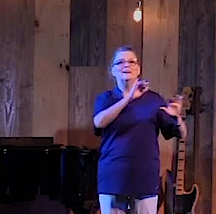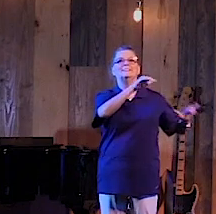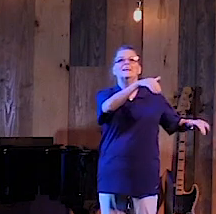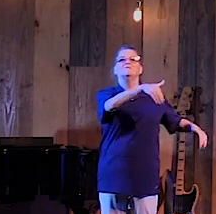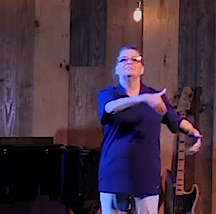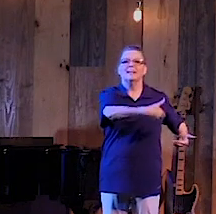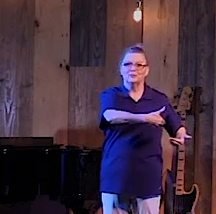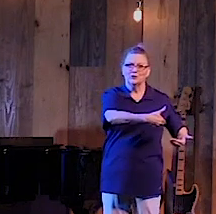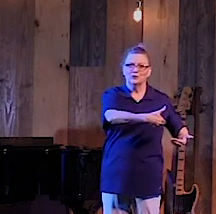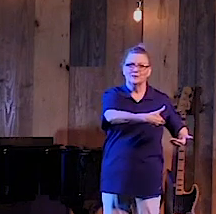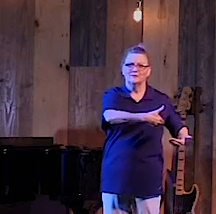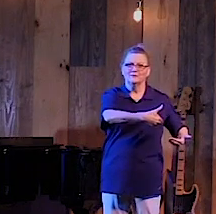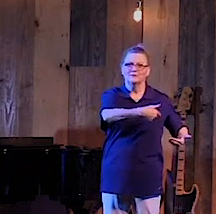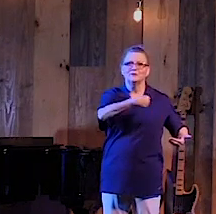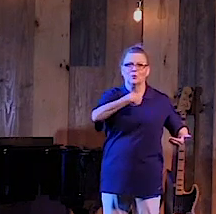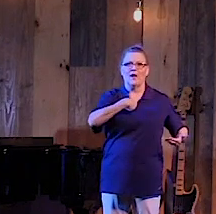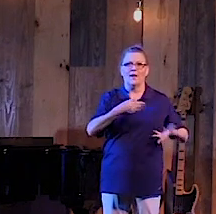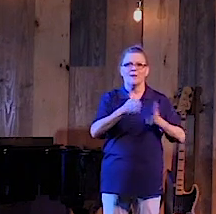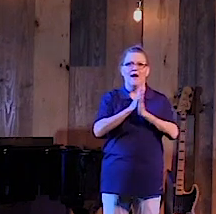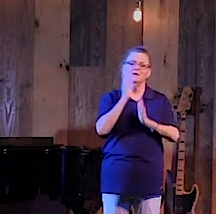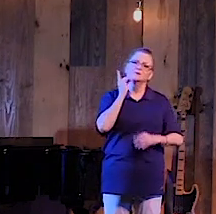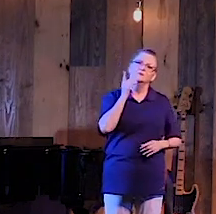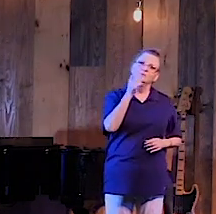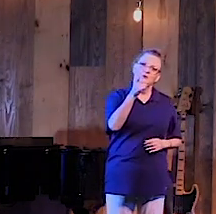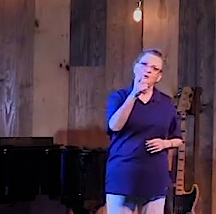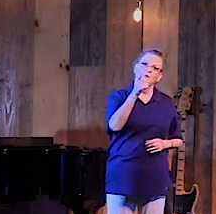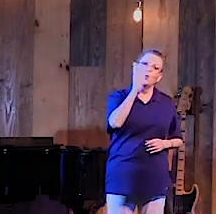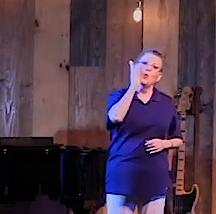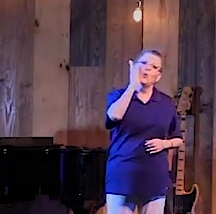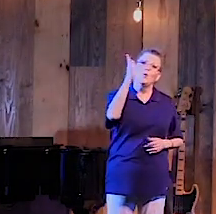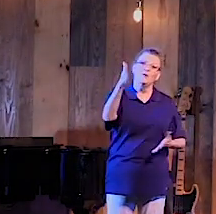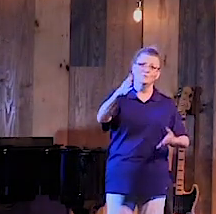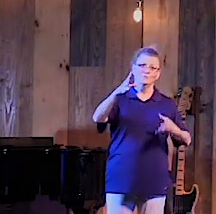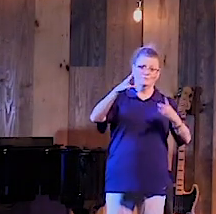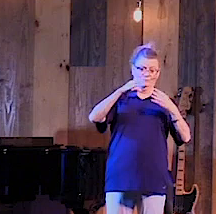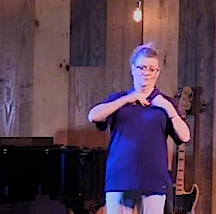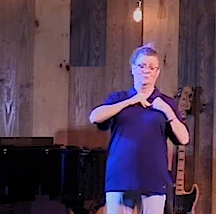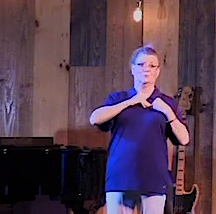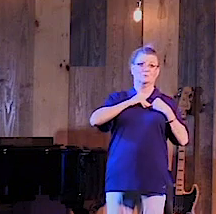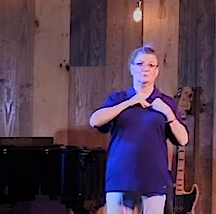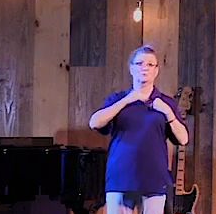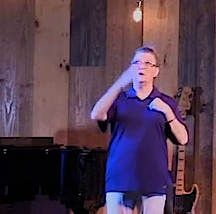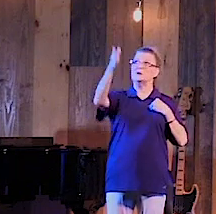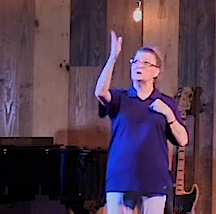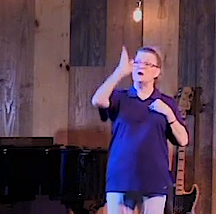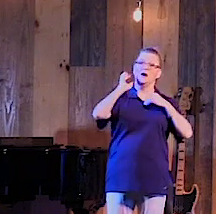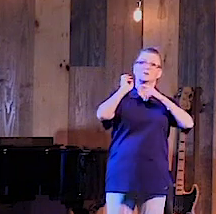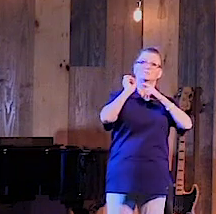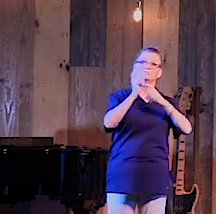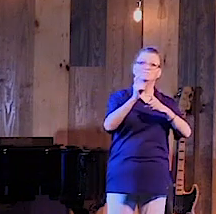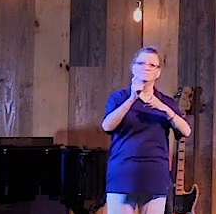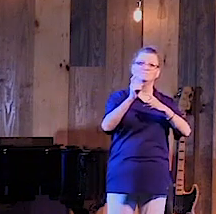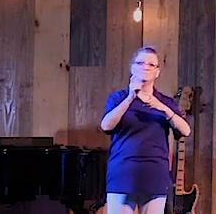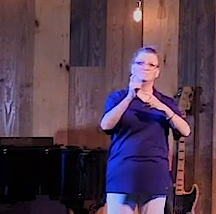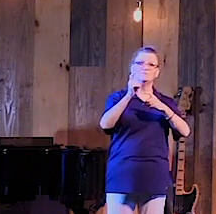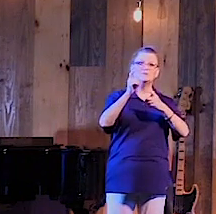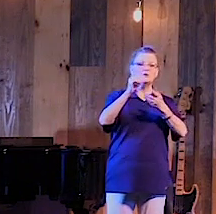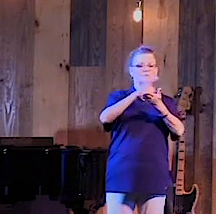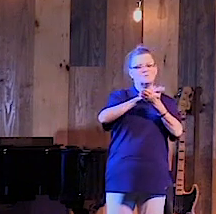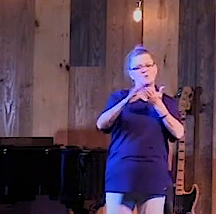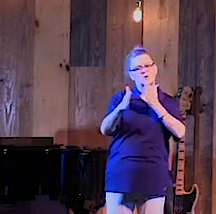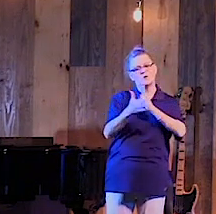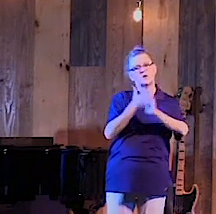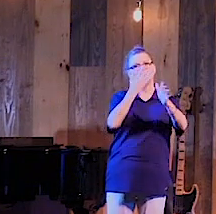This morning, I'm asking you, will you receive God's offer of forgiveness, restoration, salvation,